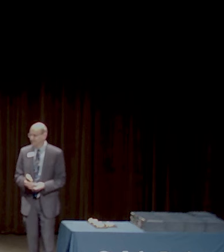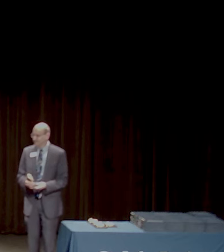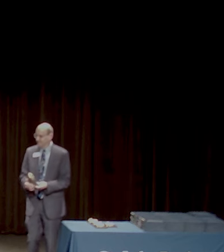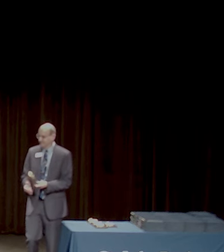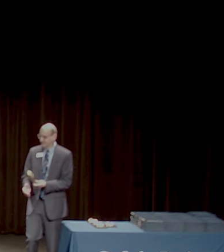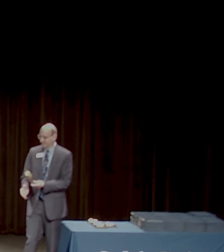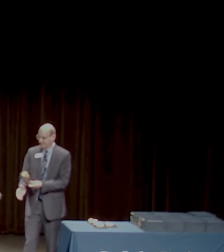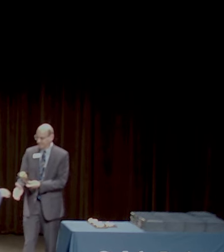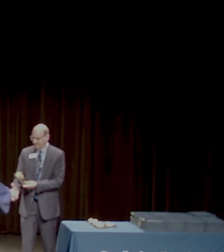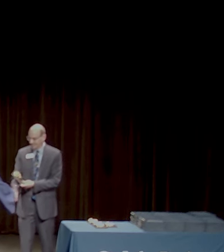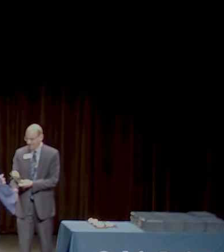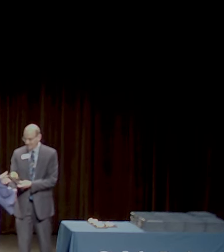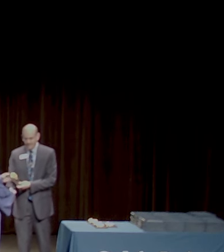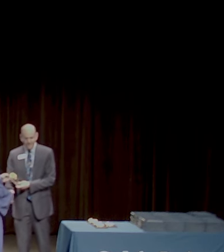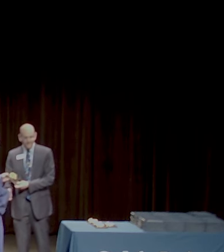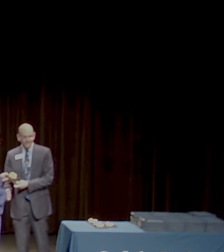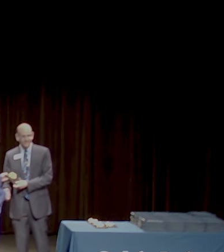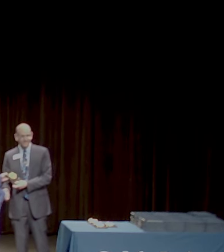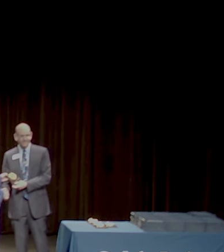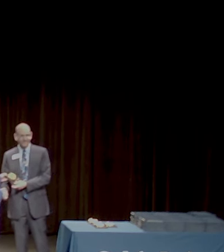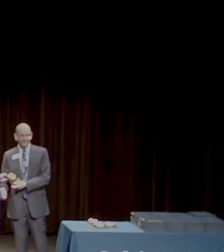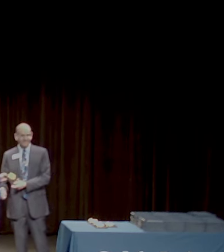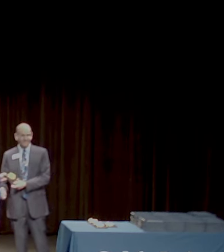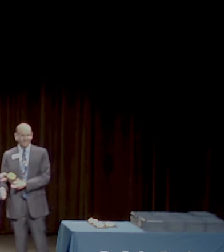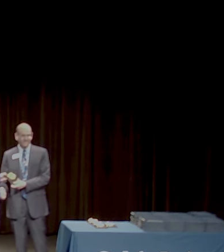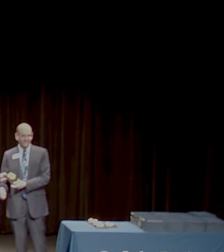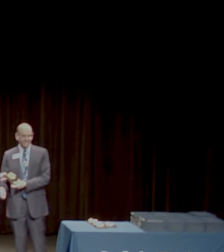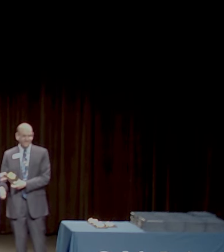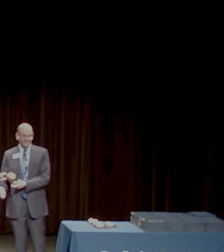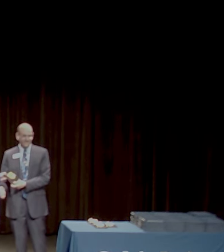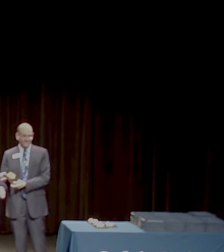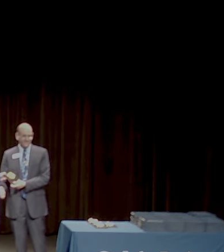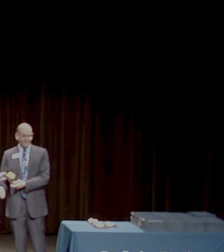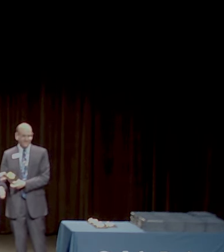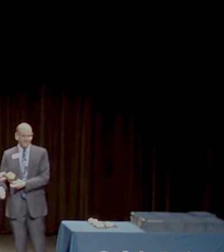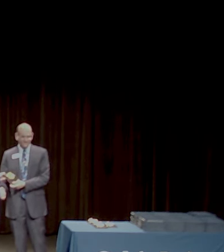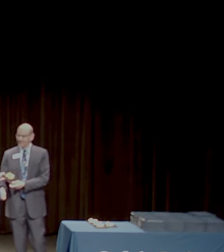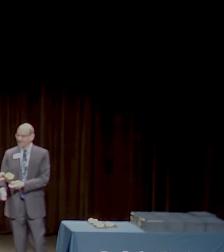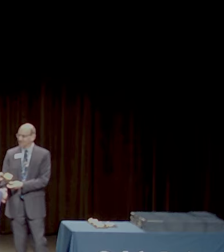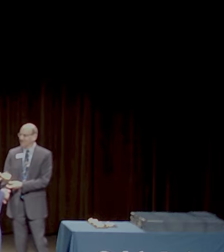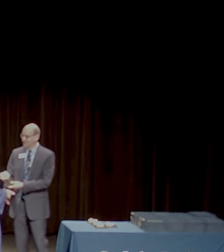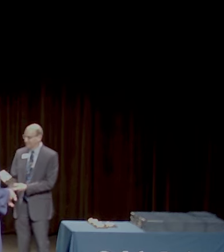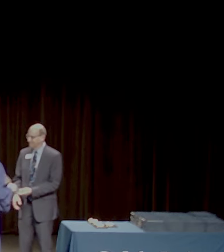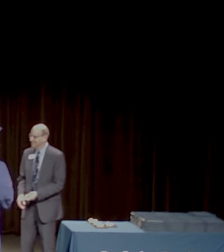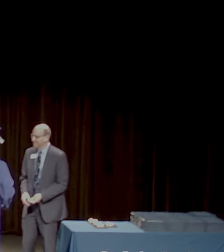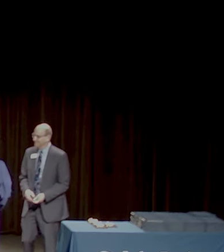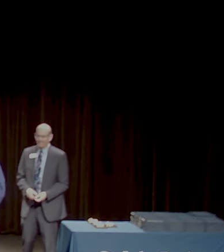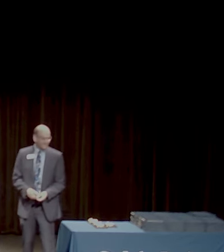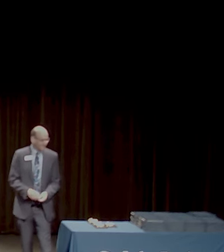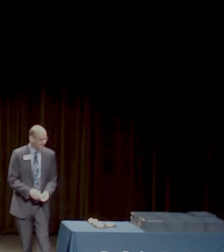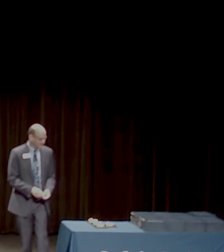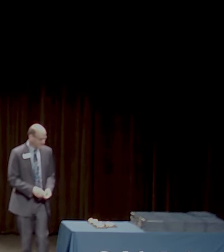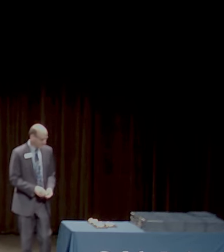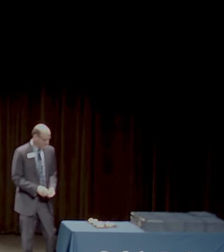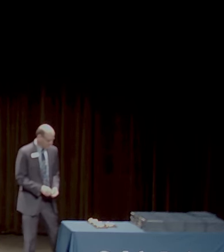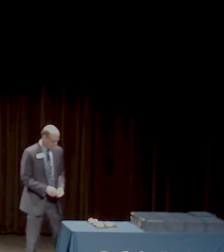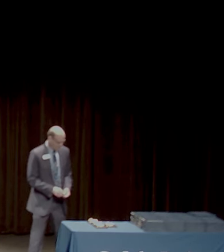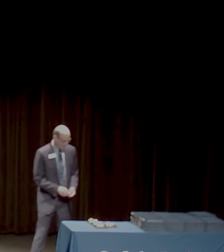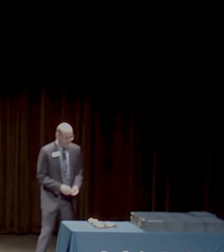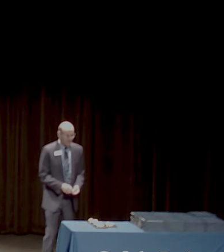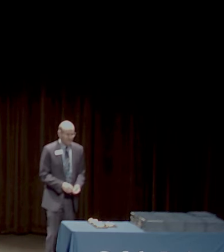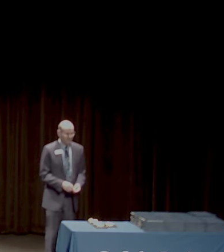repairs, and other work in the auto shop. He has been a true leader in the automotive technology program from the first day he stepped on